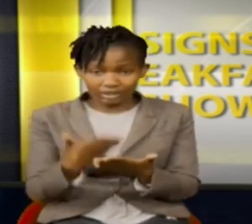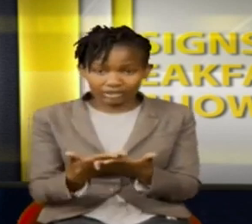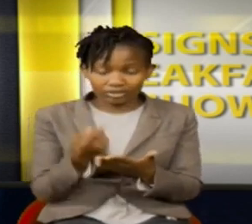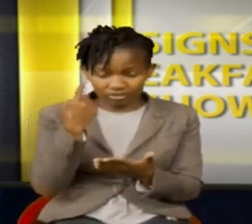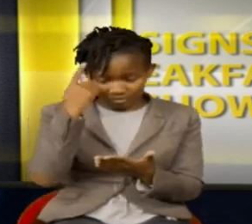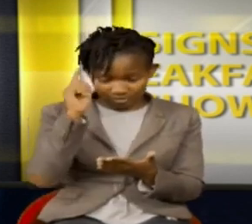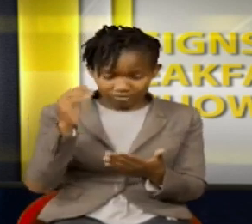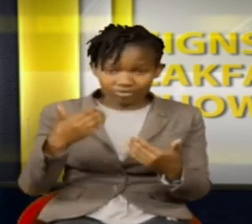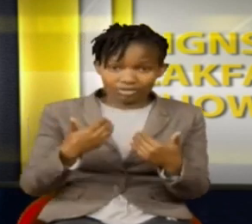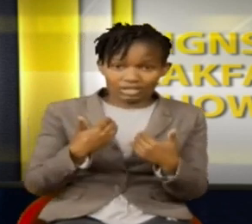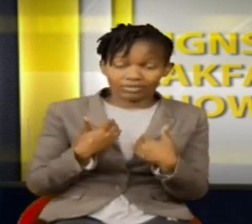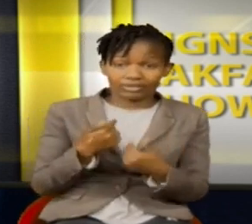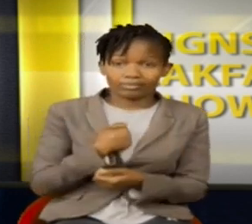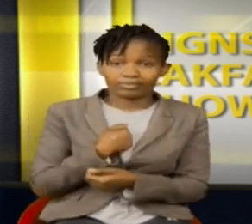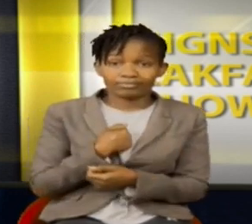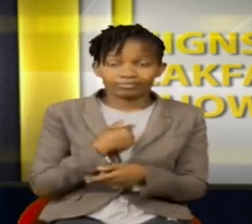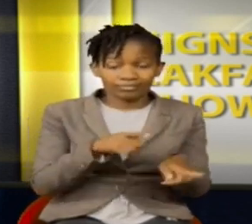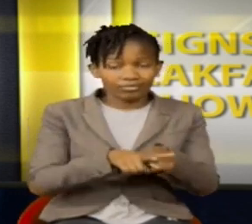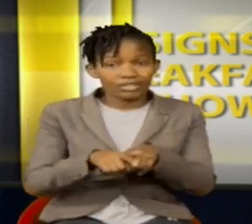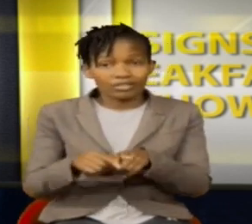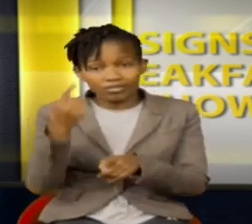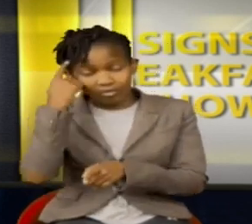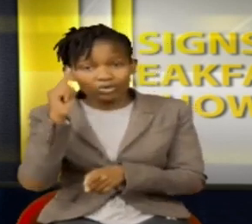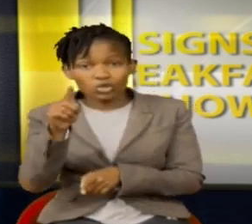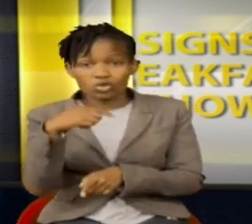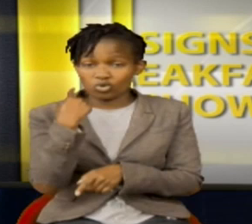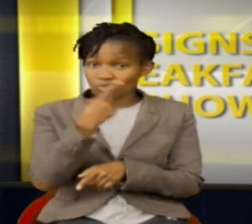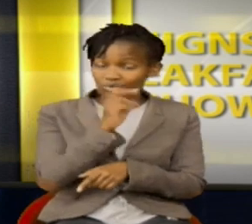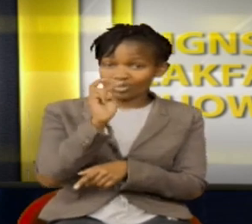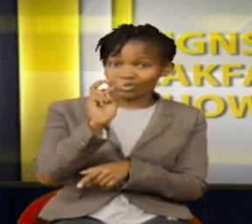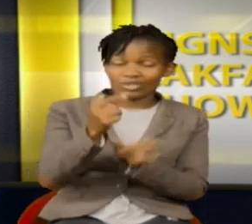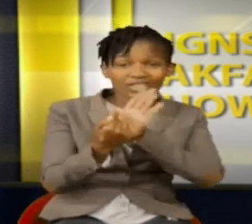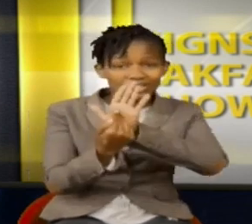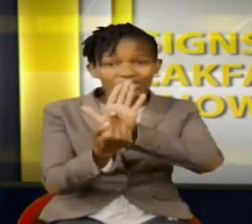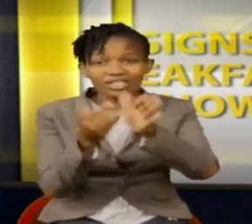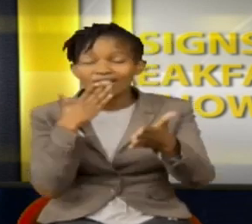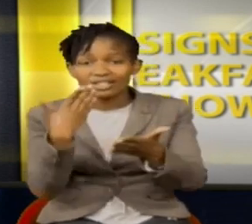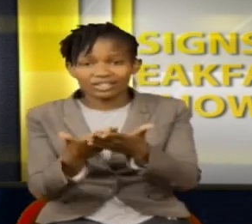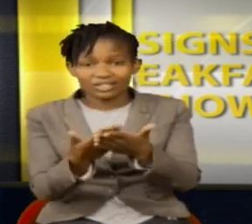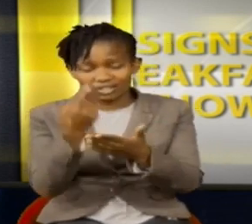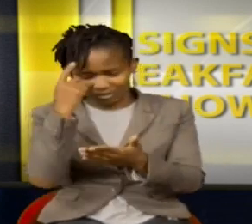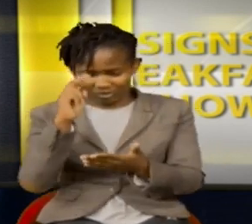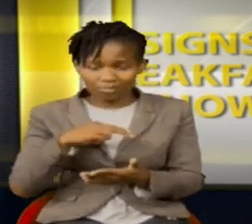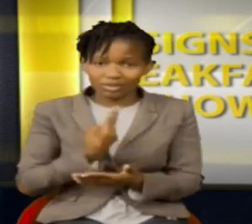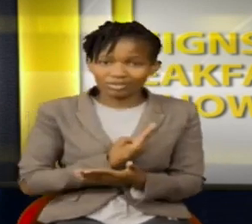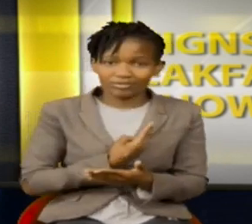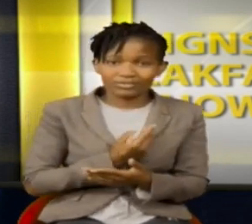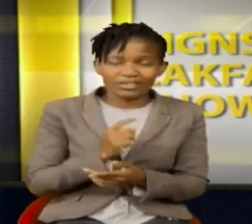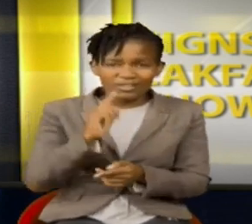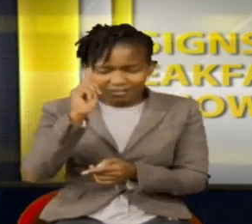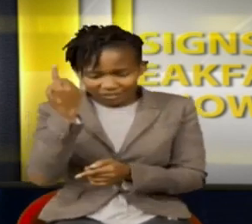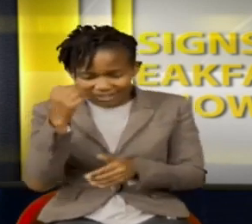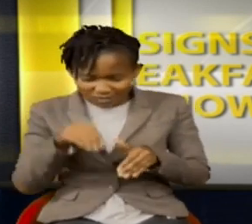for having me, man. Thank great you. Beer. Yeah. And for you who's watching this show, Santeni Sana Kwanasi, first and foremost, follow us on our social